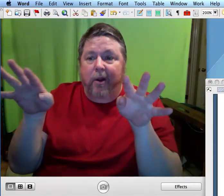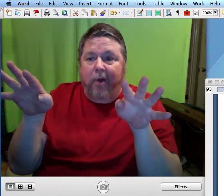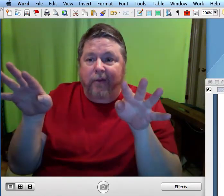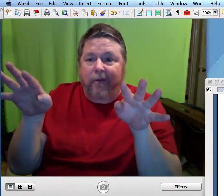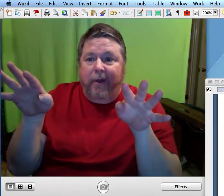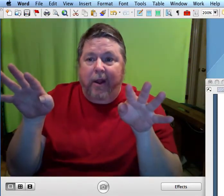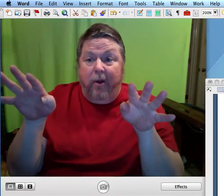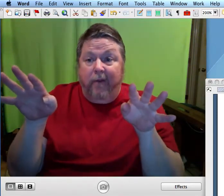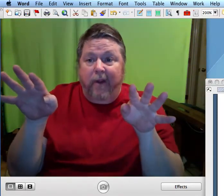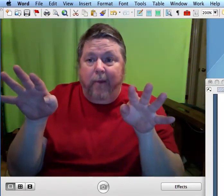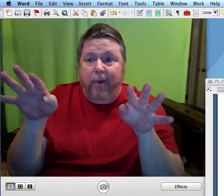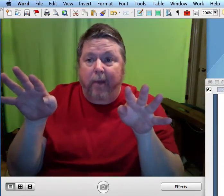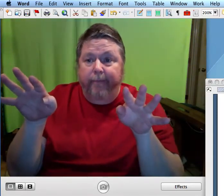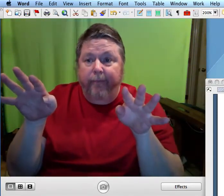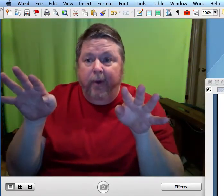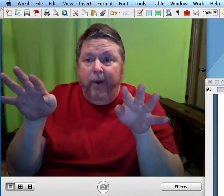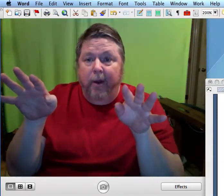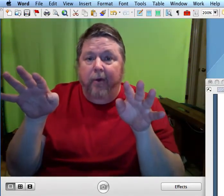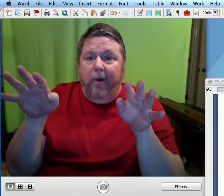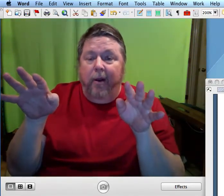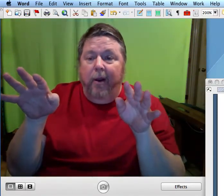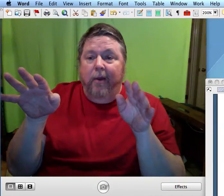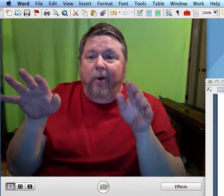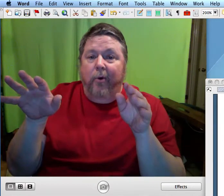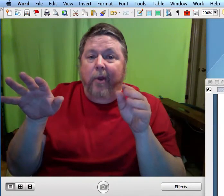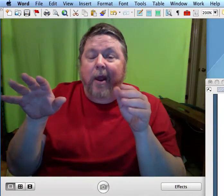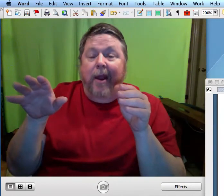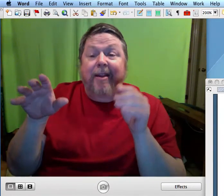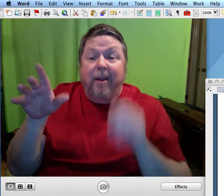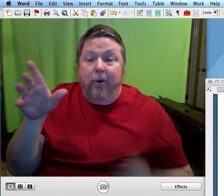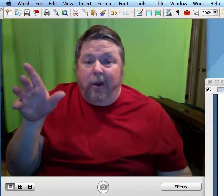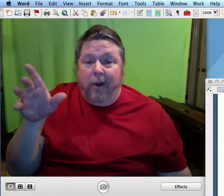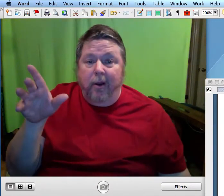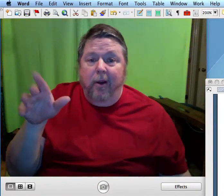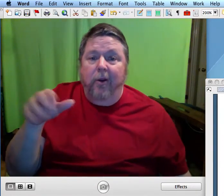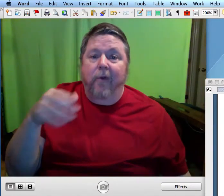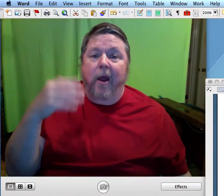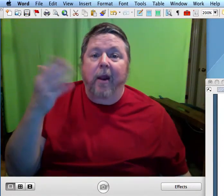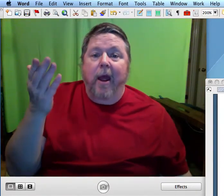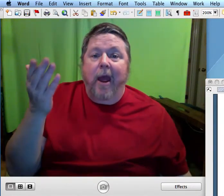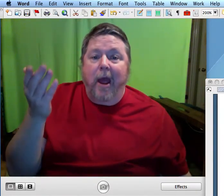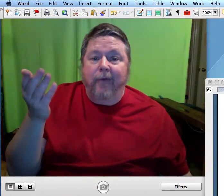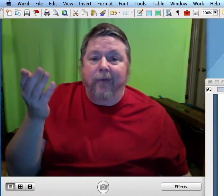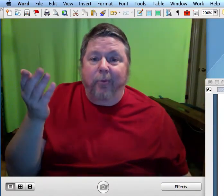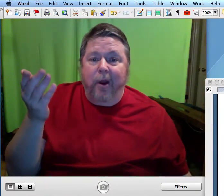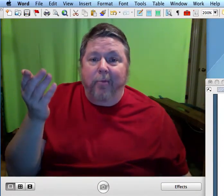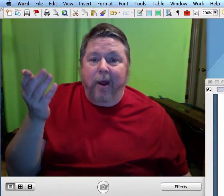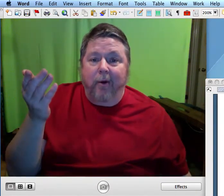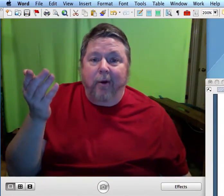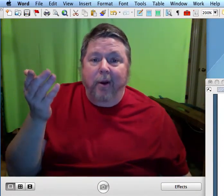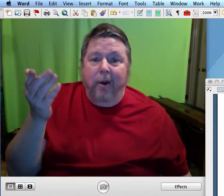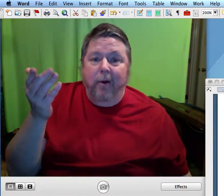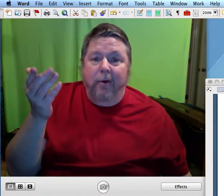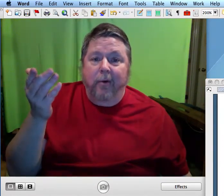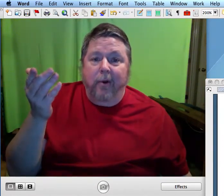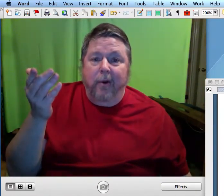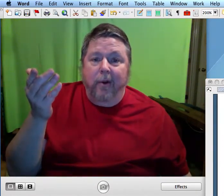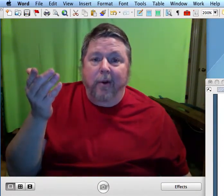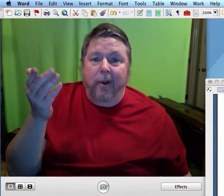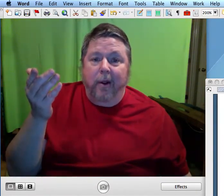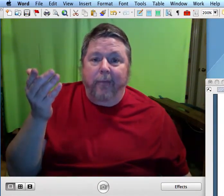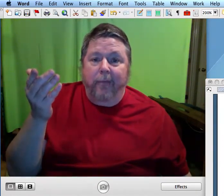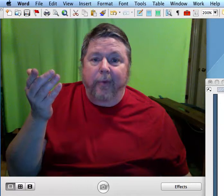it across everything all at the same time, right? So in theory, you've got half of your brain power doing